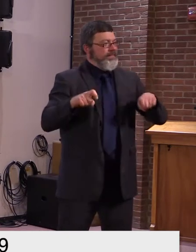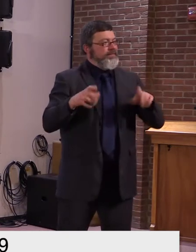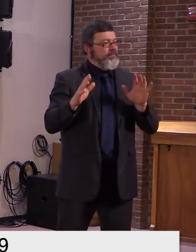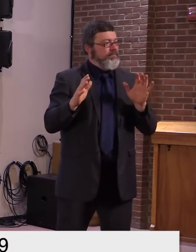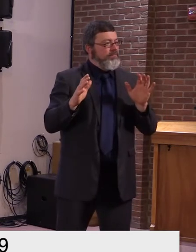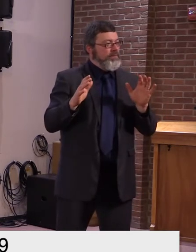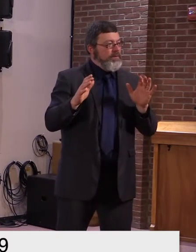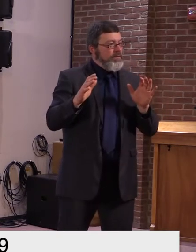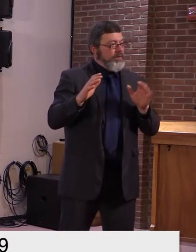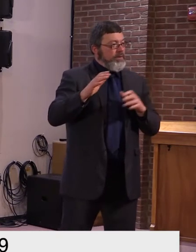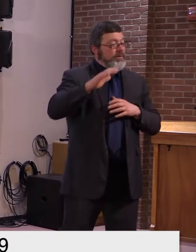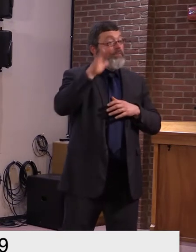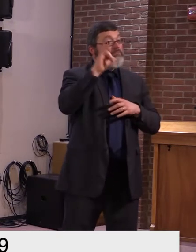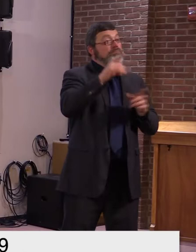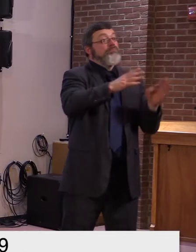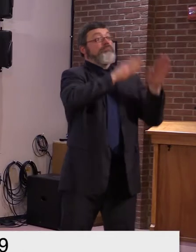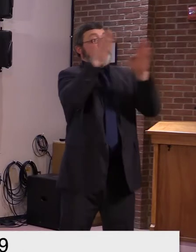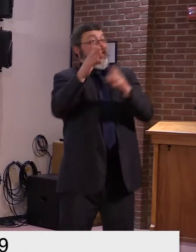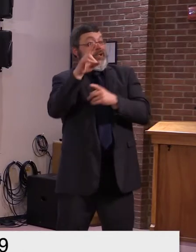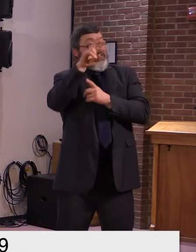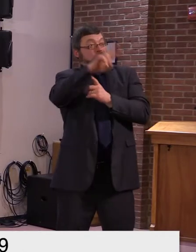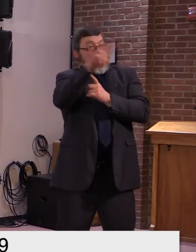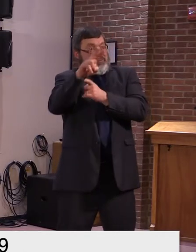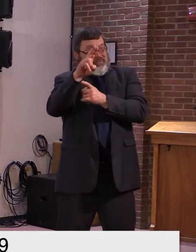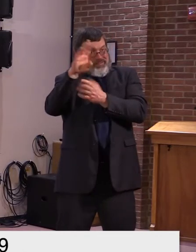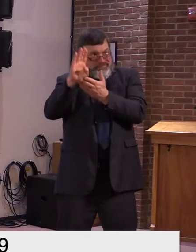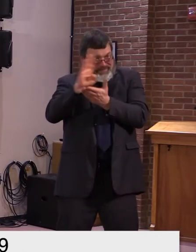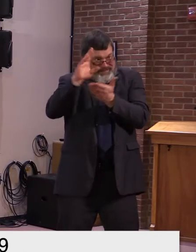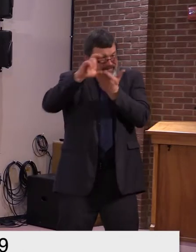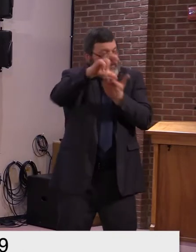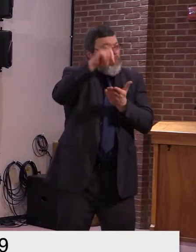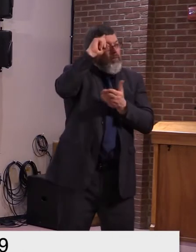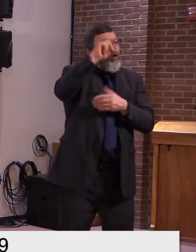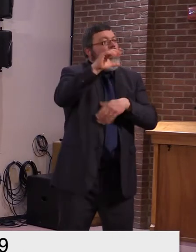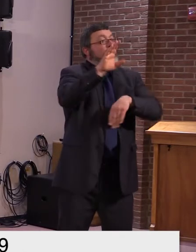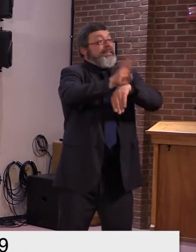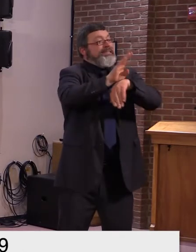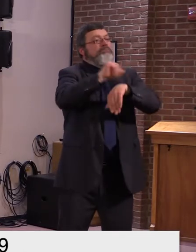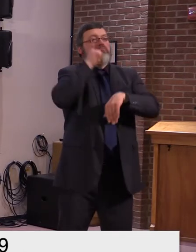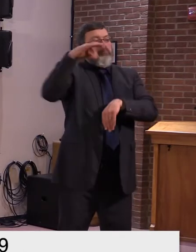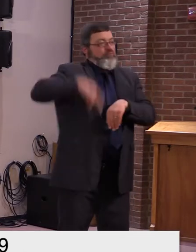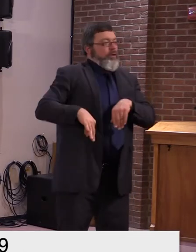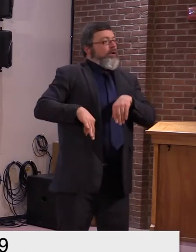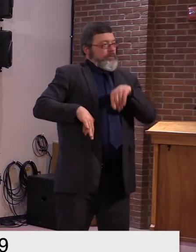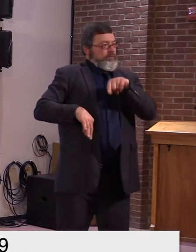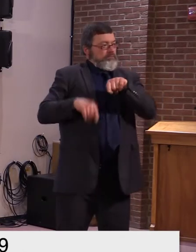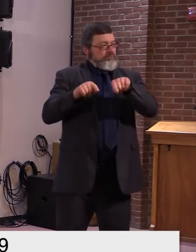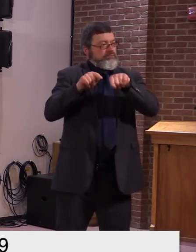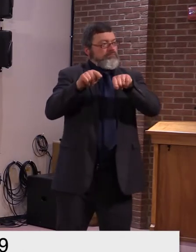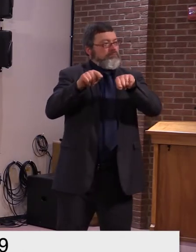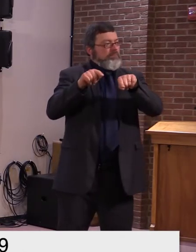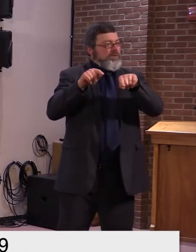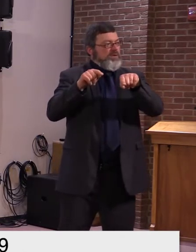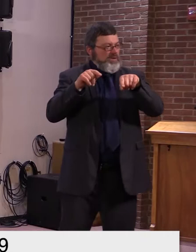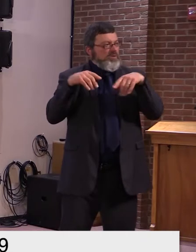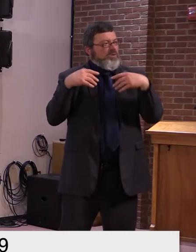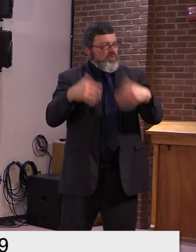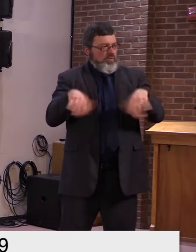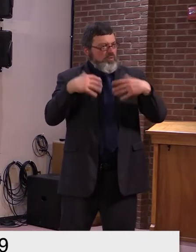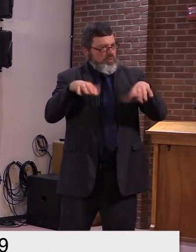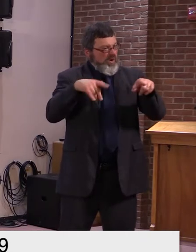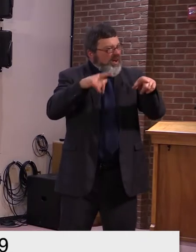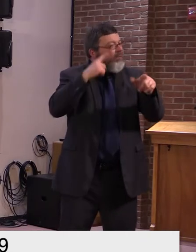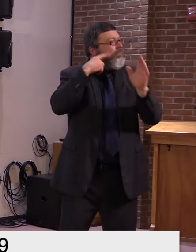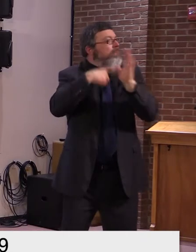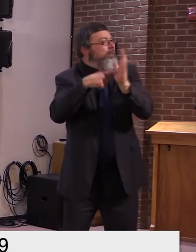and private colleges and universities. This has been brutal on our higher education system as well, because they've had